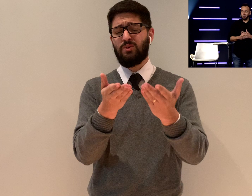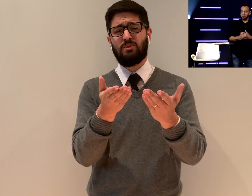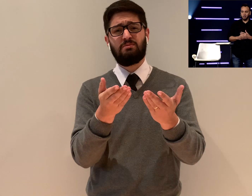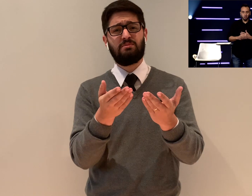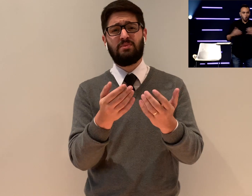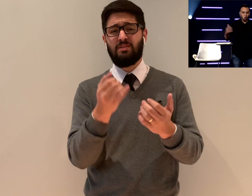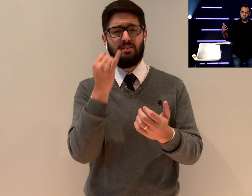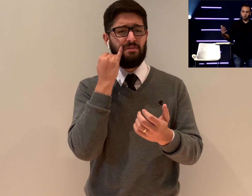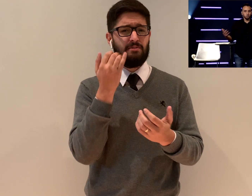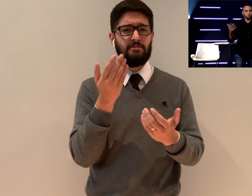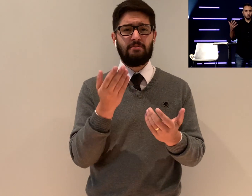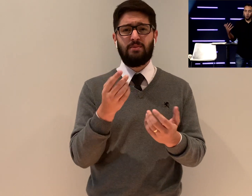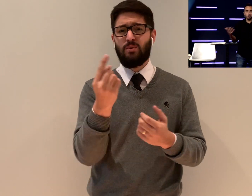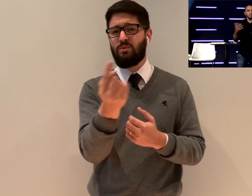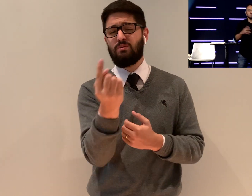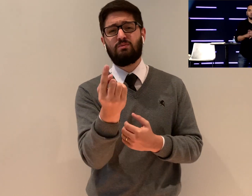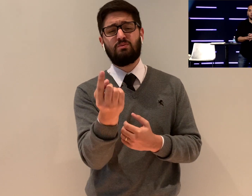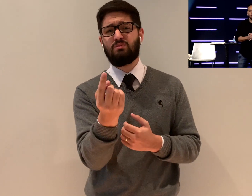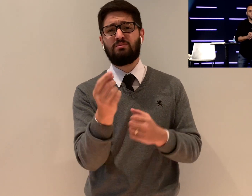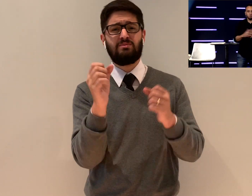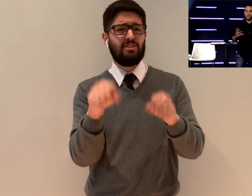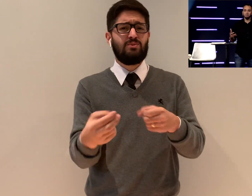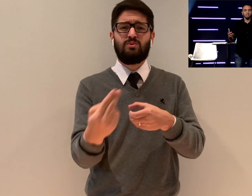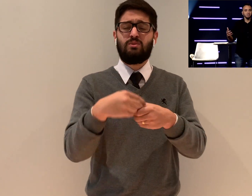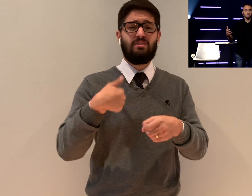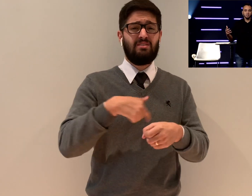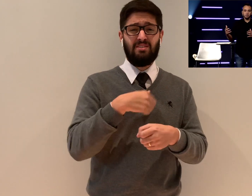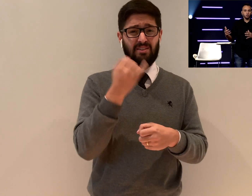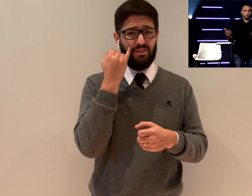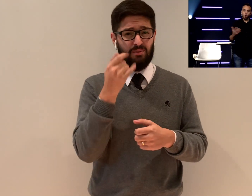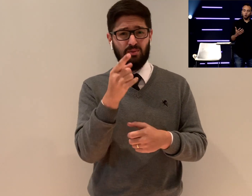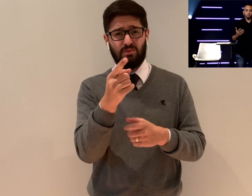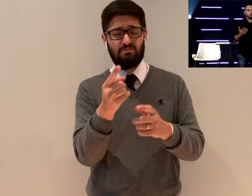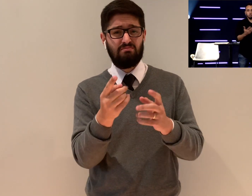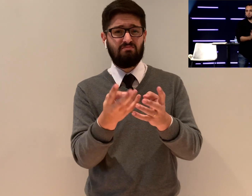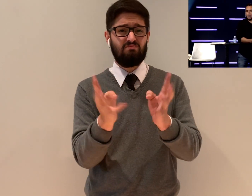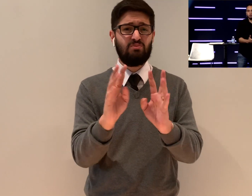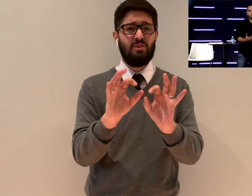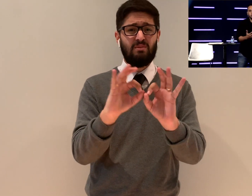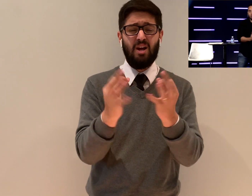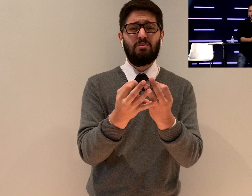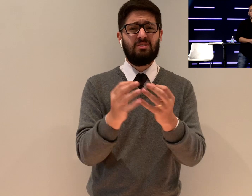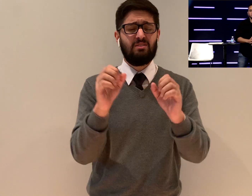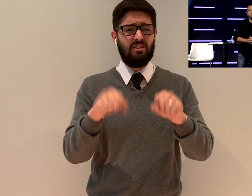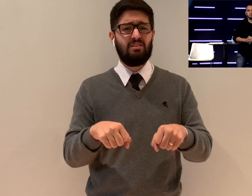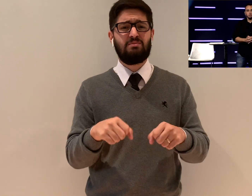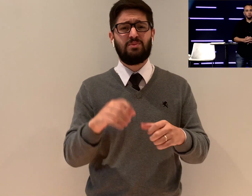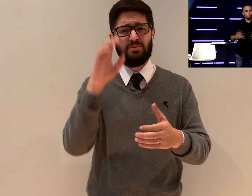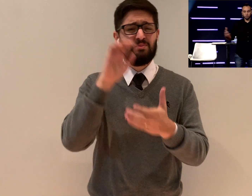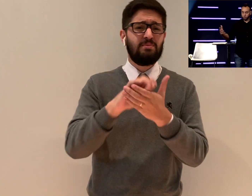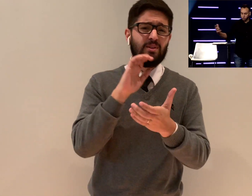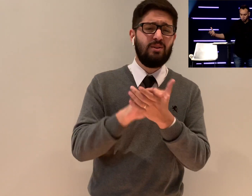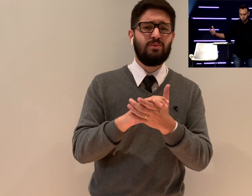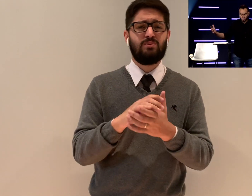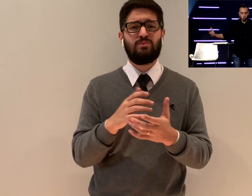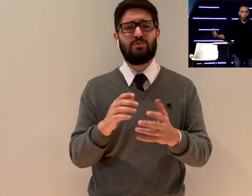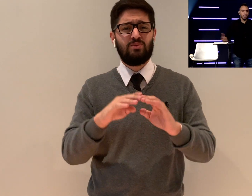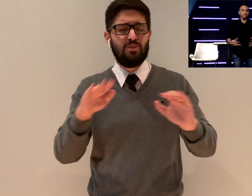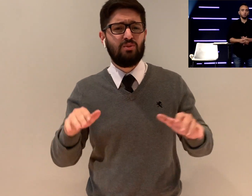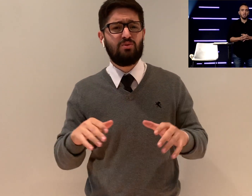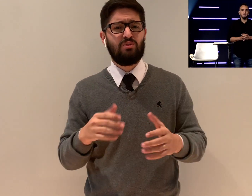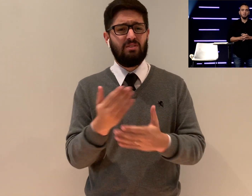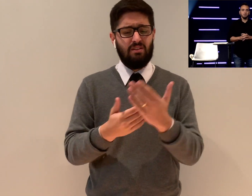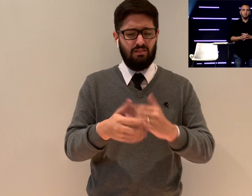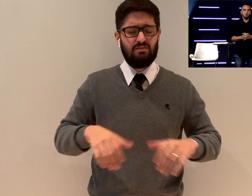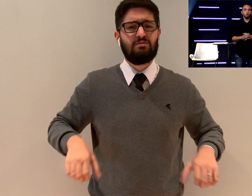you're alone, you can join us. If you're with your family, you can hold on to your spouse, to your wife. If you're with your children, you can hold